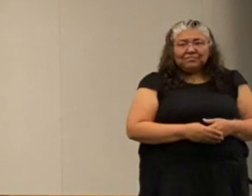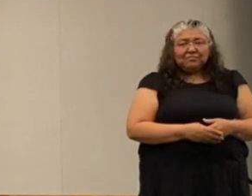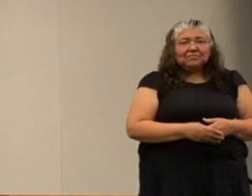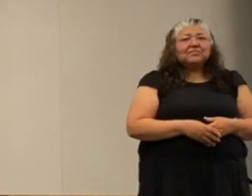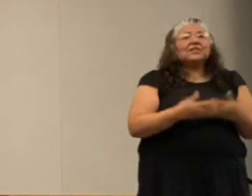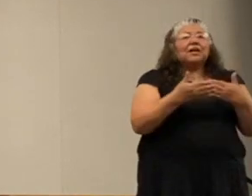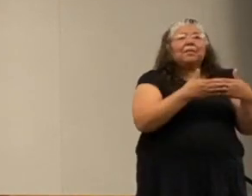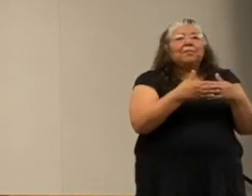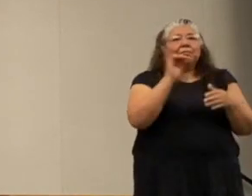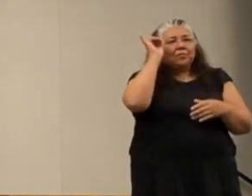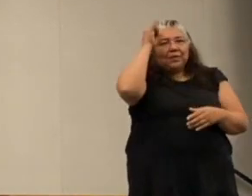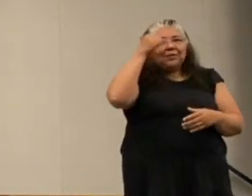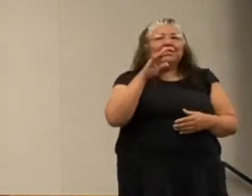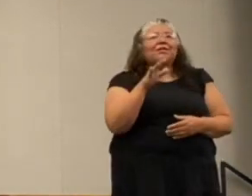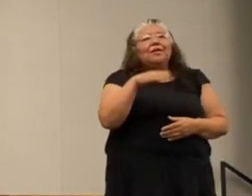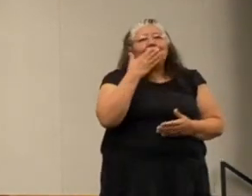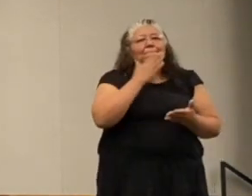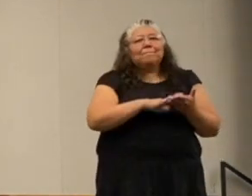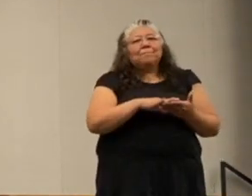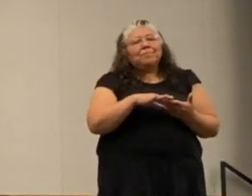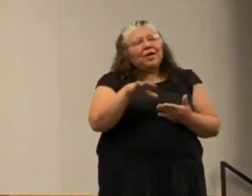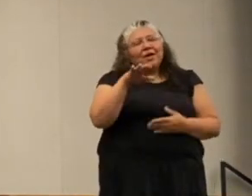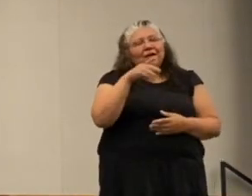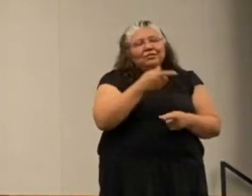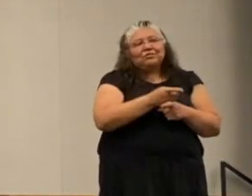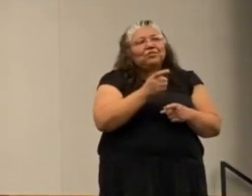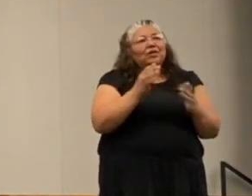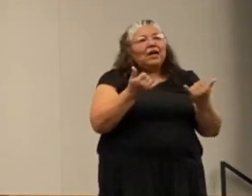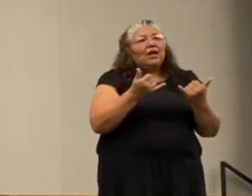Never mind. Bad joke. Right.